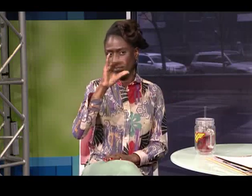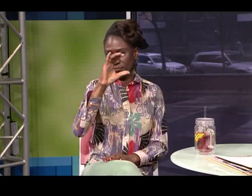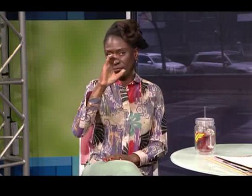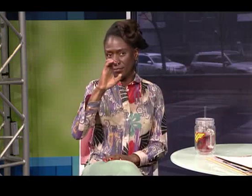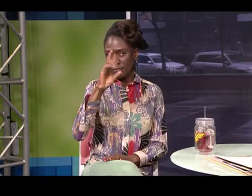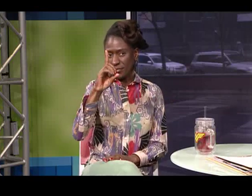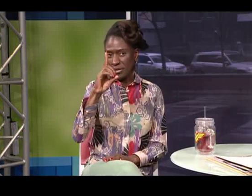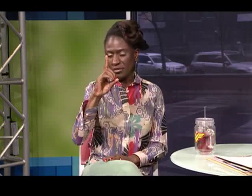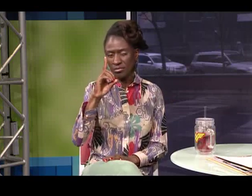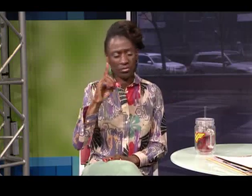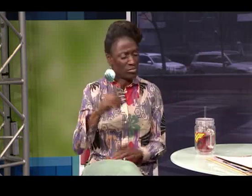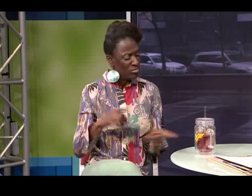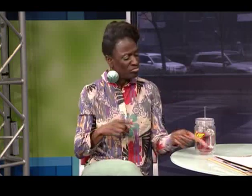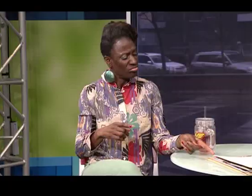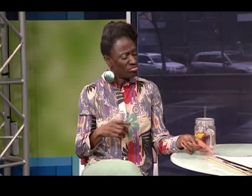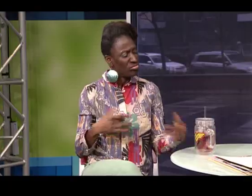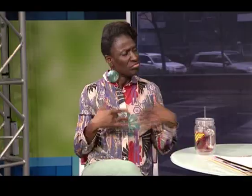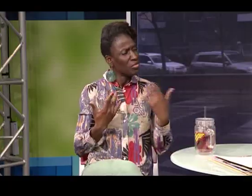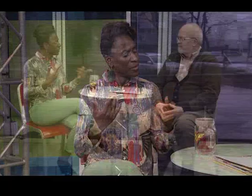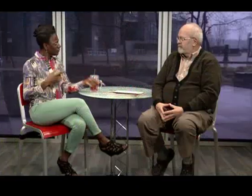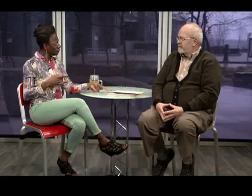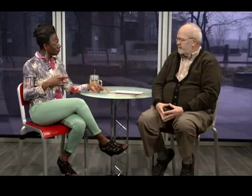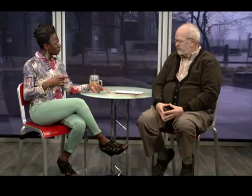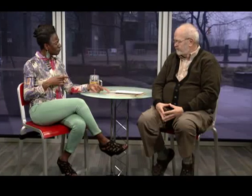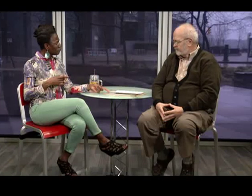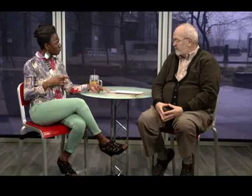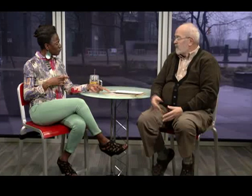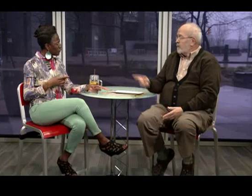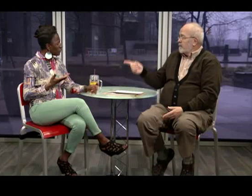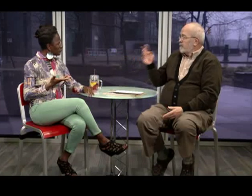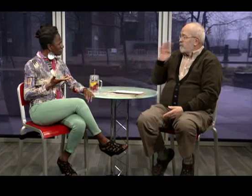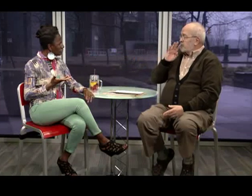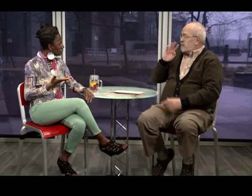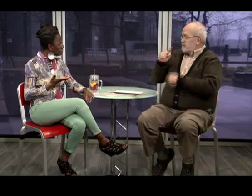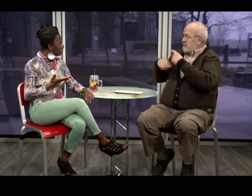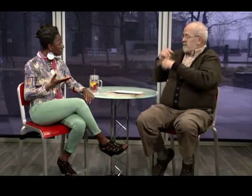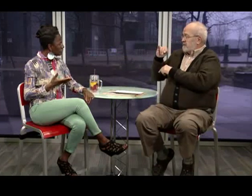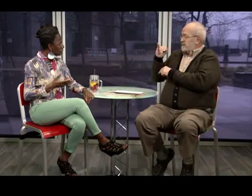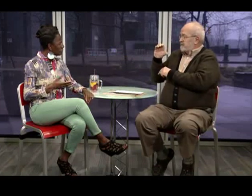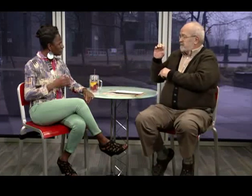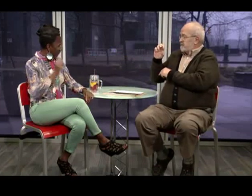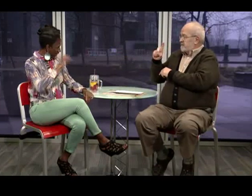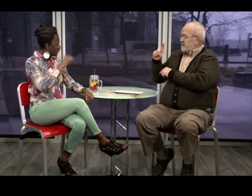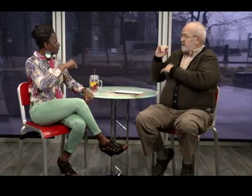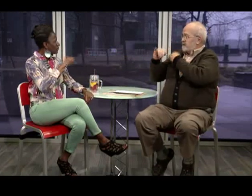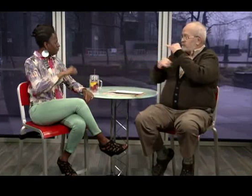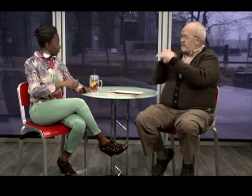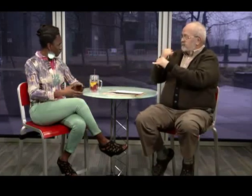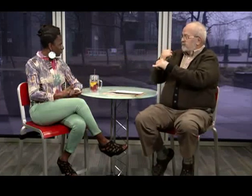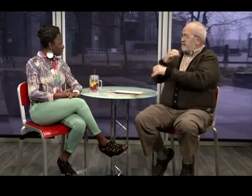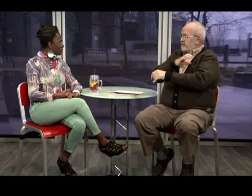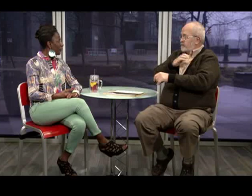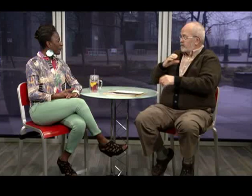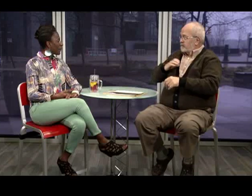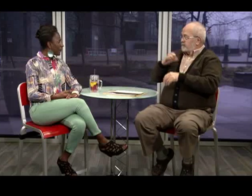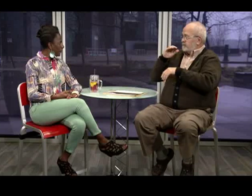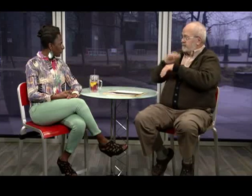him about ICED. Wayne, I noticed you have some information here with you. What is that about? Yeah, you had